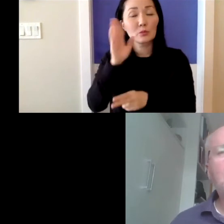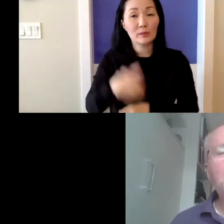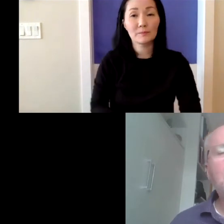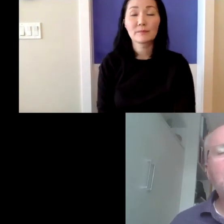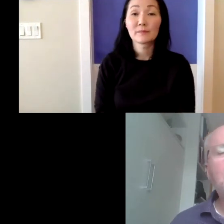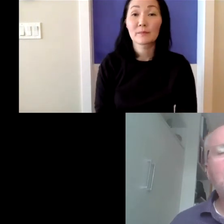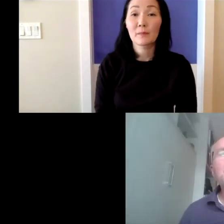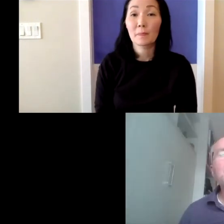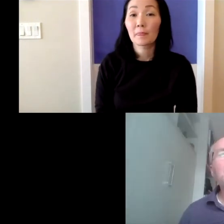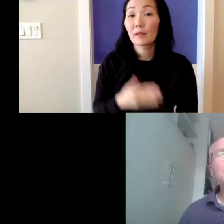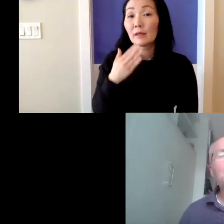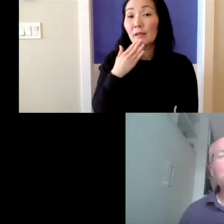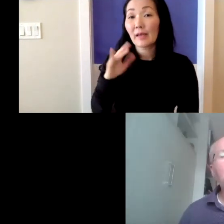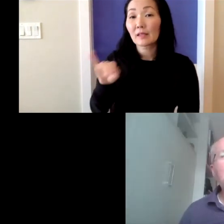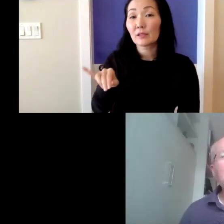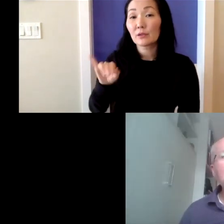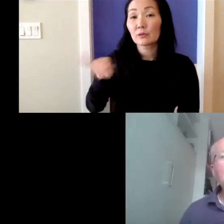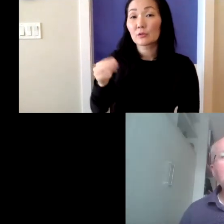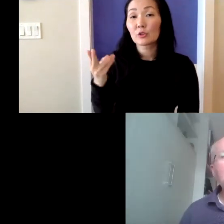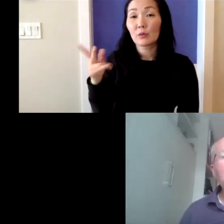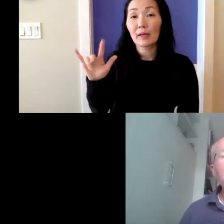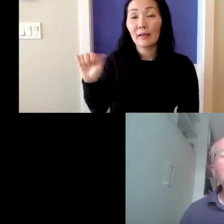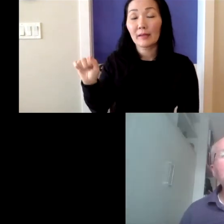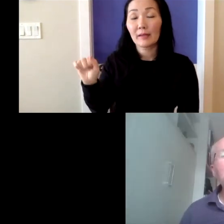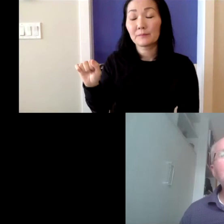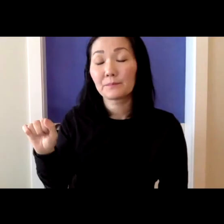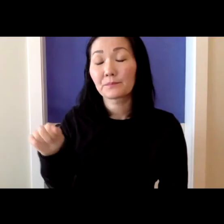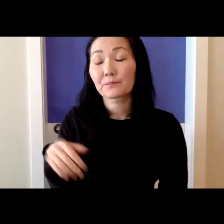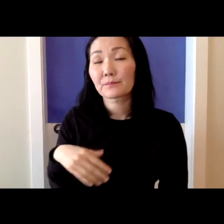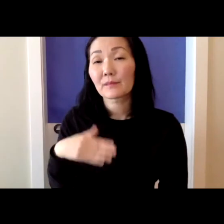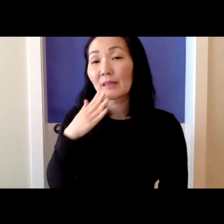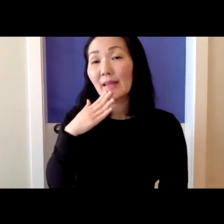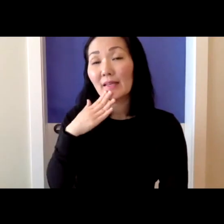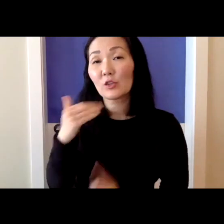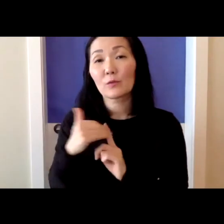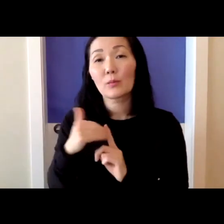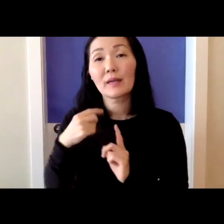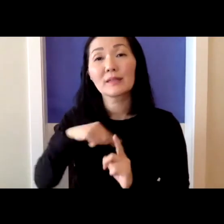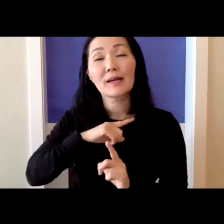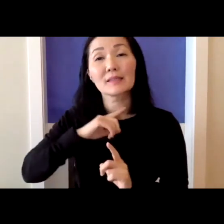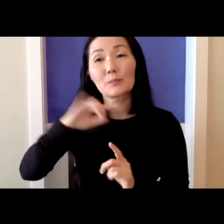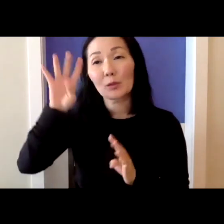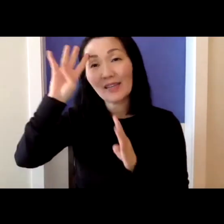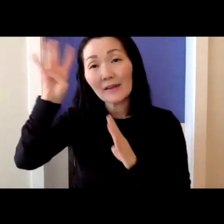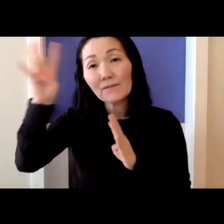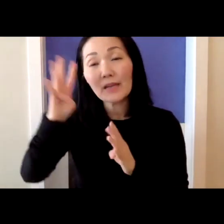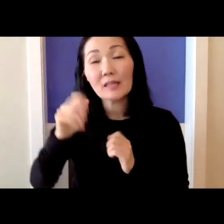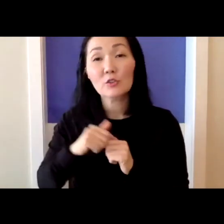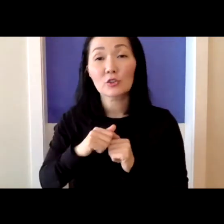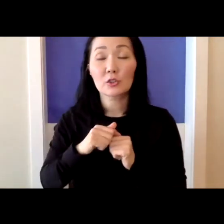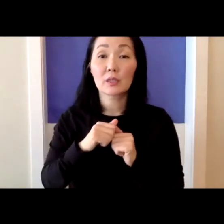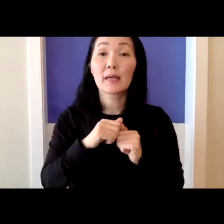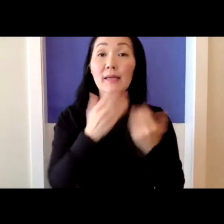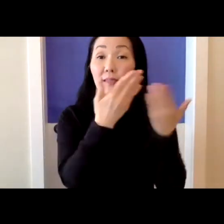Thanks very much, Joanna. And thanks so much for reminding us that innovation occurs both in the public sector